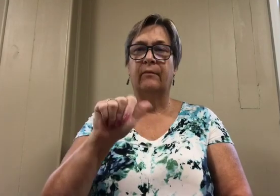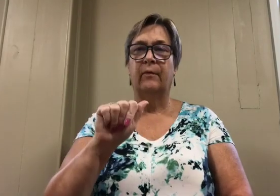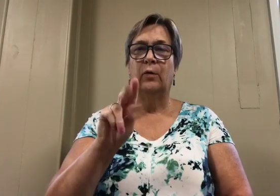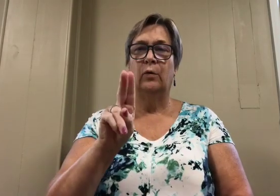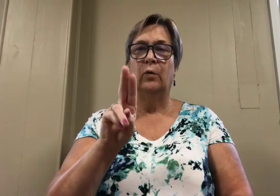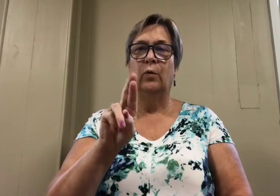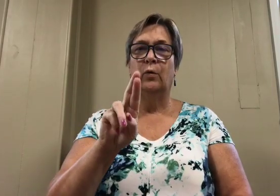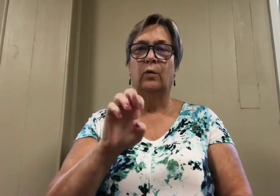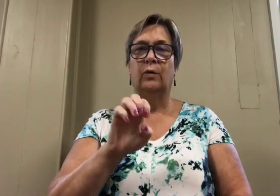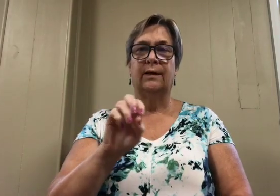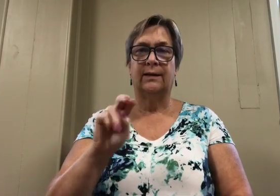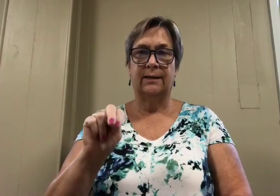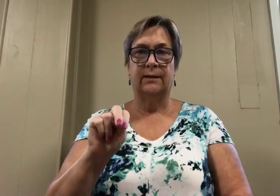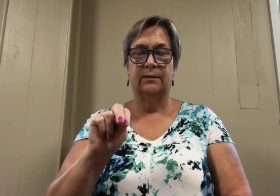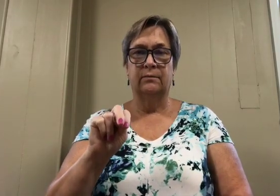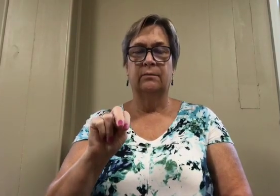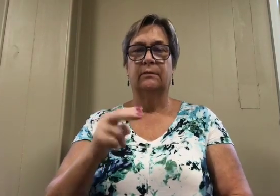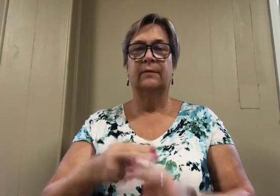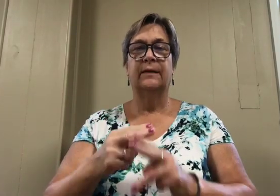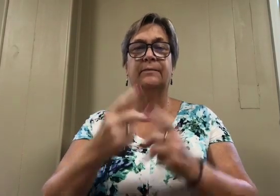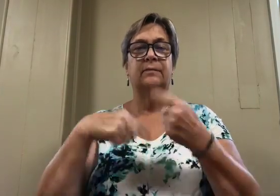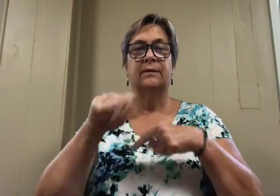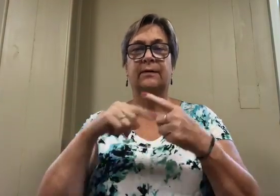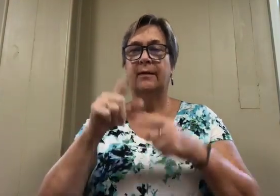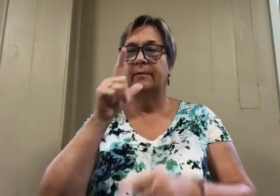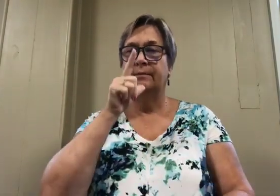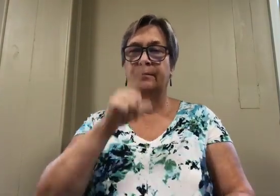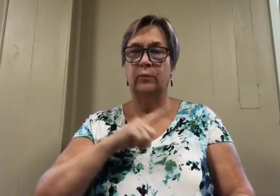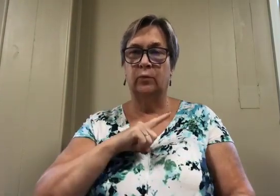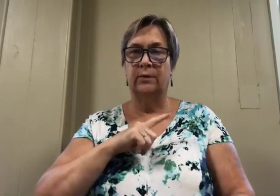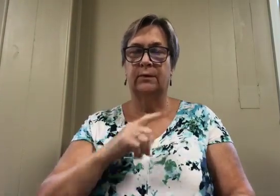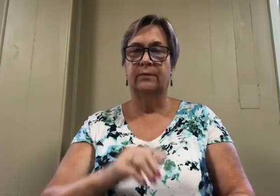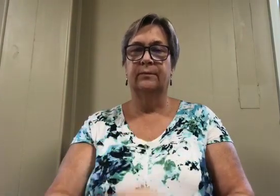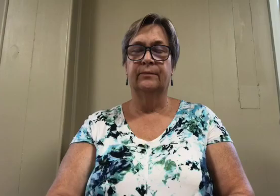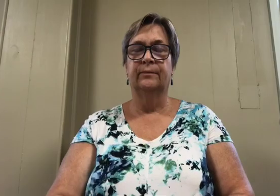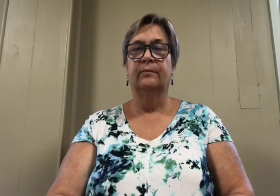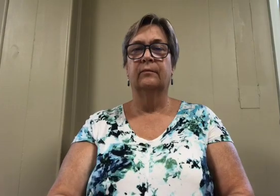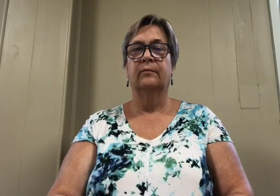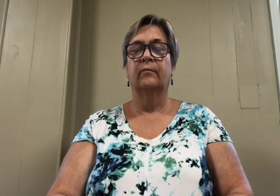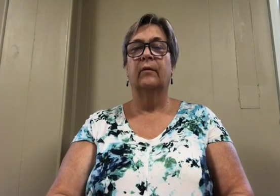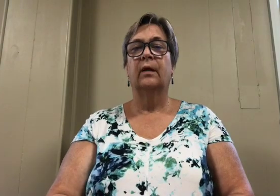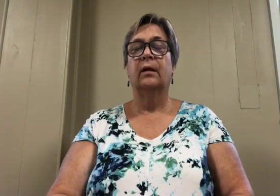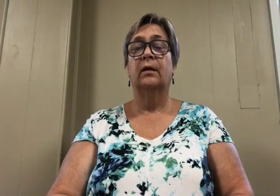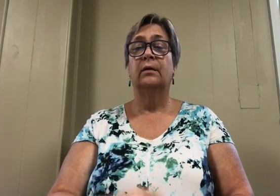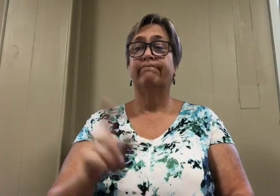Hello, my name is Laureen. My name sign is this.